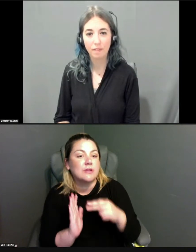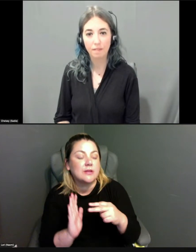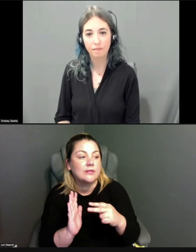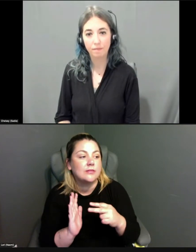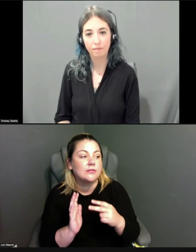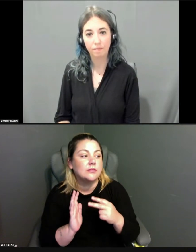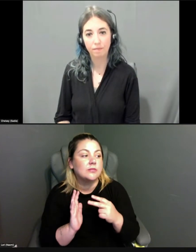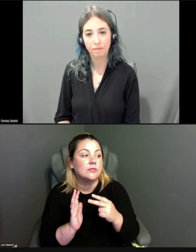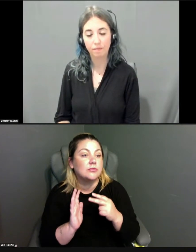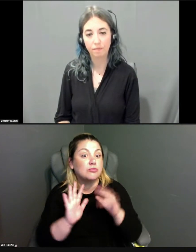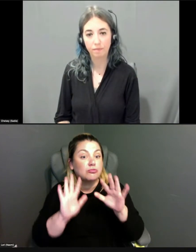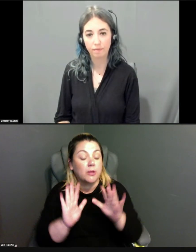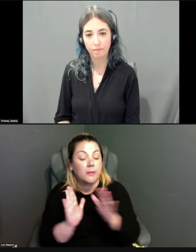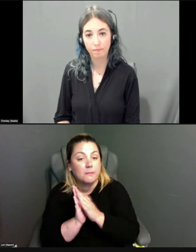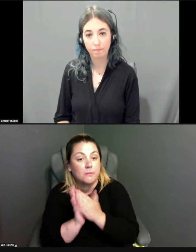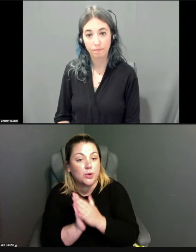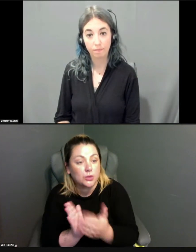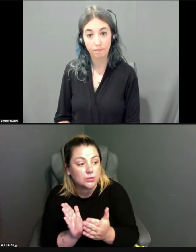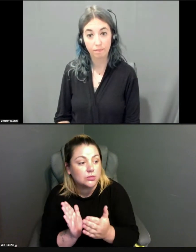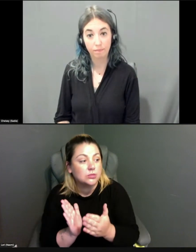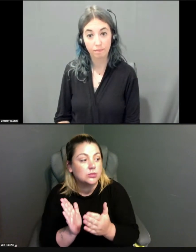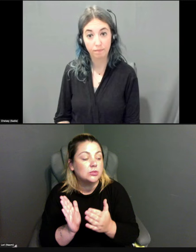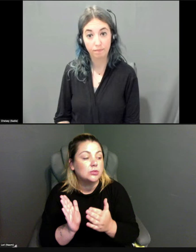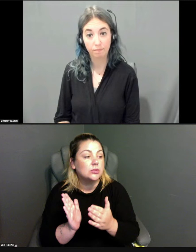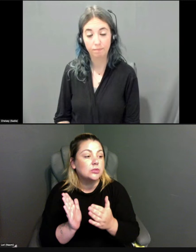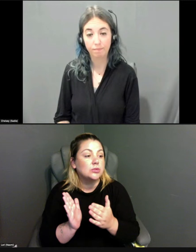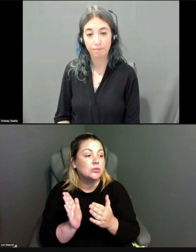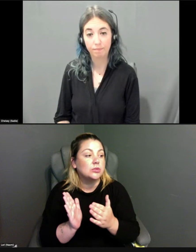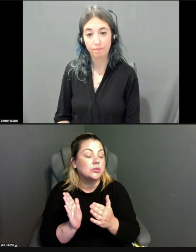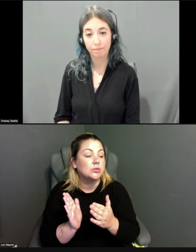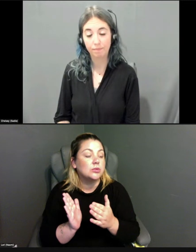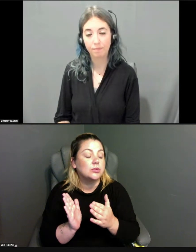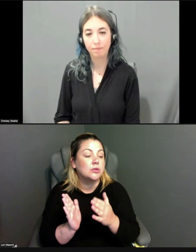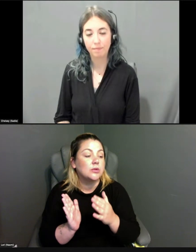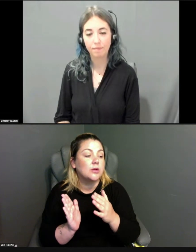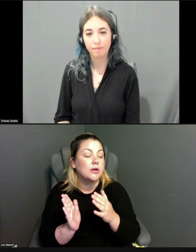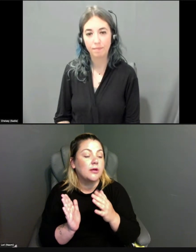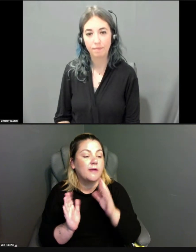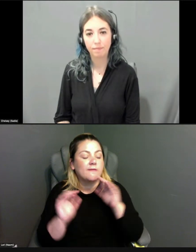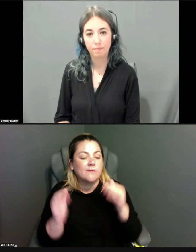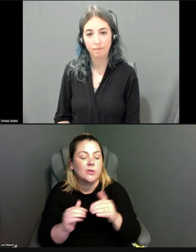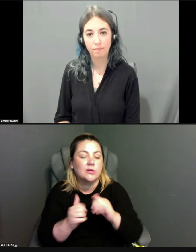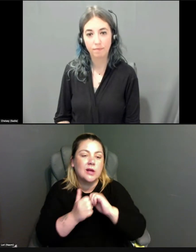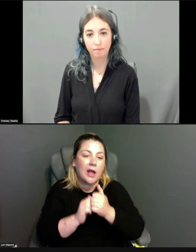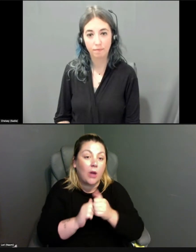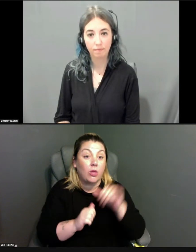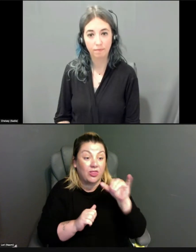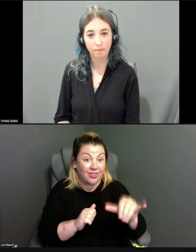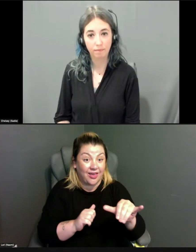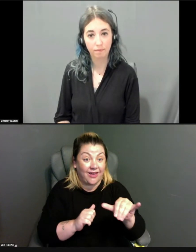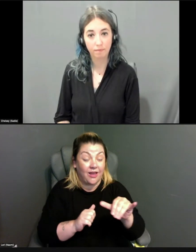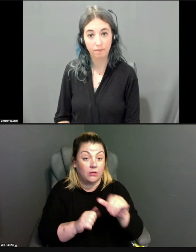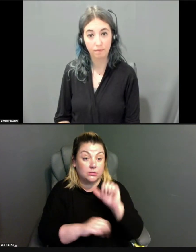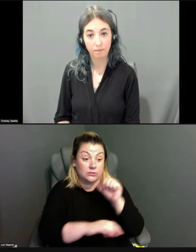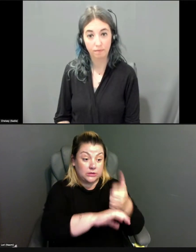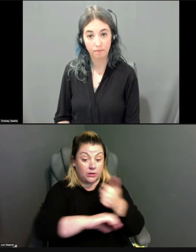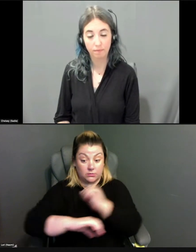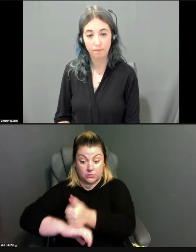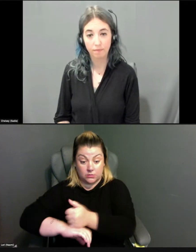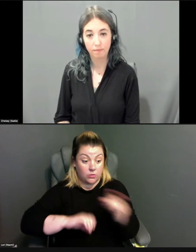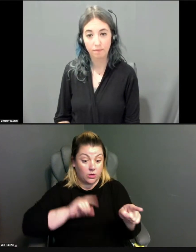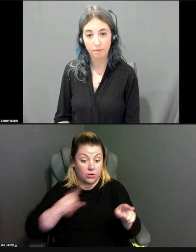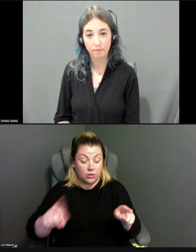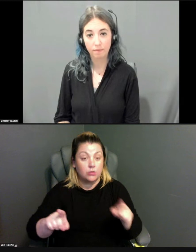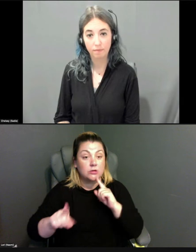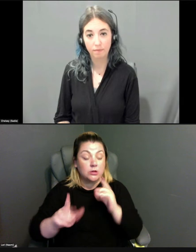how that is also an offshoot of white supremacy. And so, again,